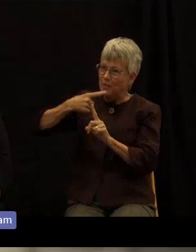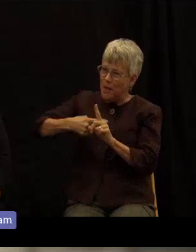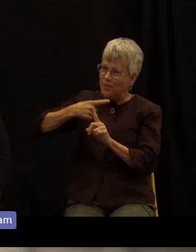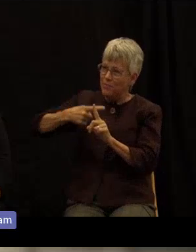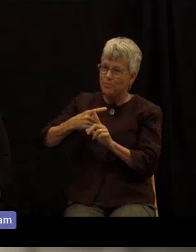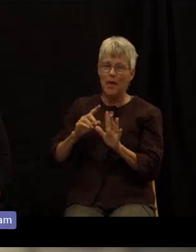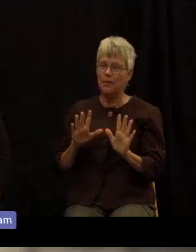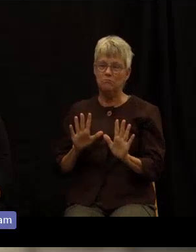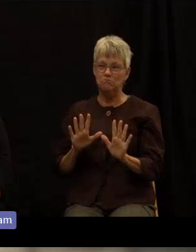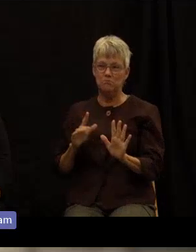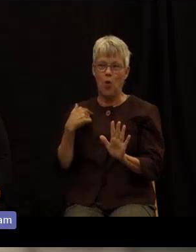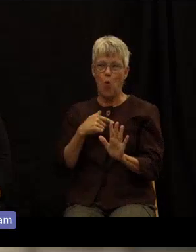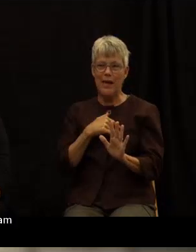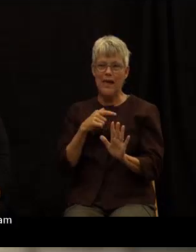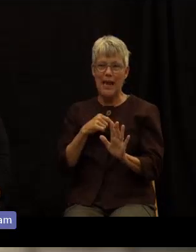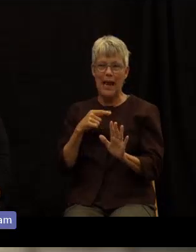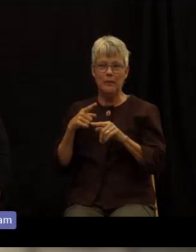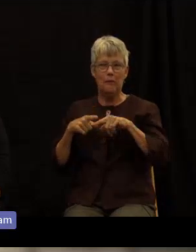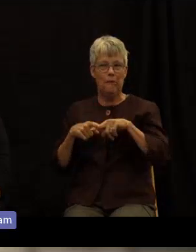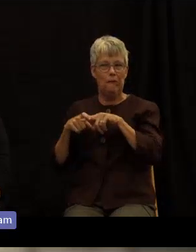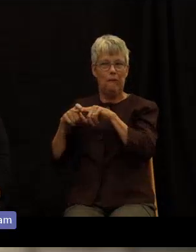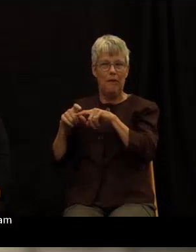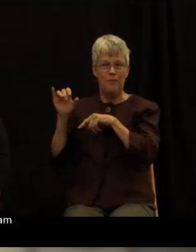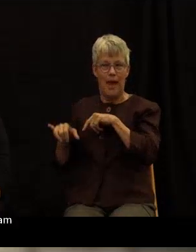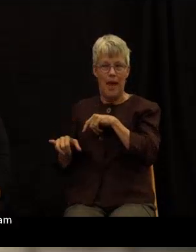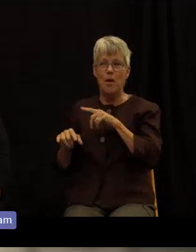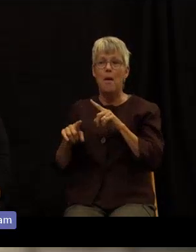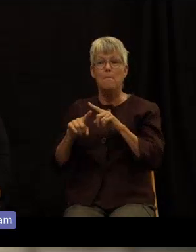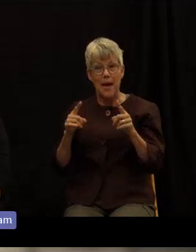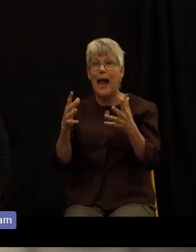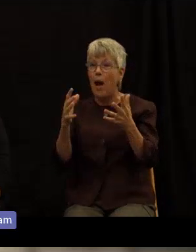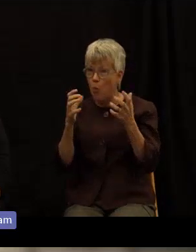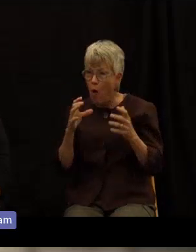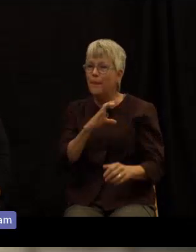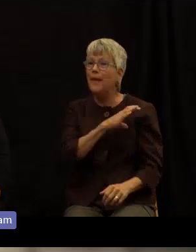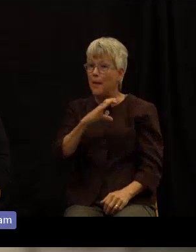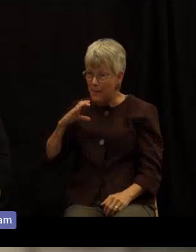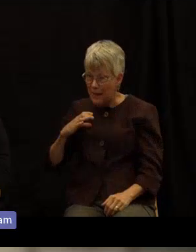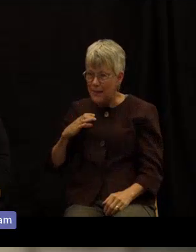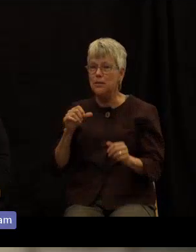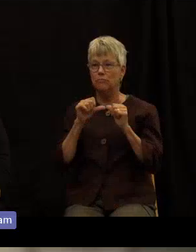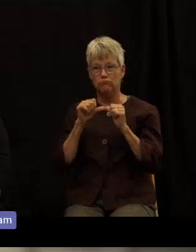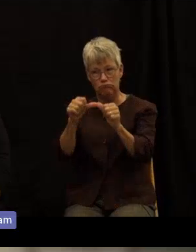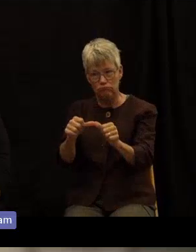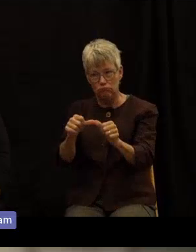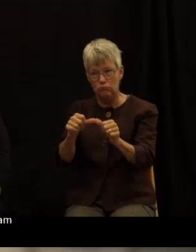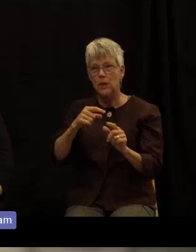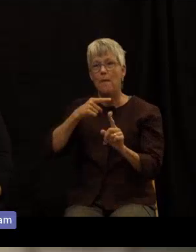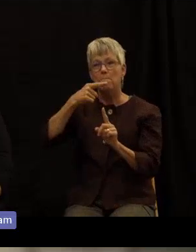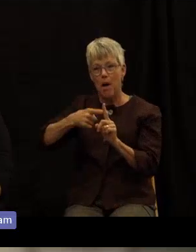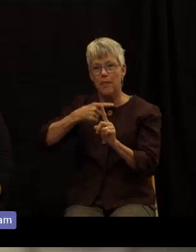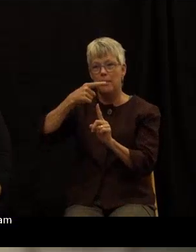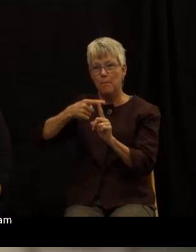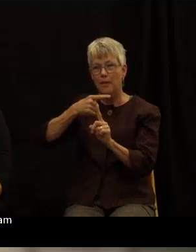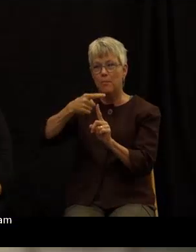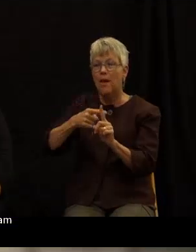But I would like for our committees to continue to meet on a monthly basis if they